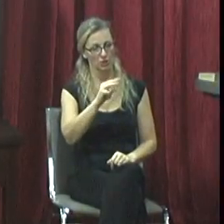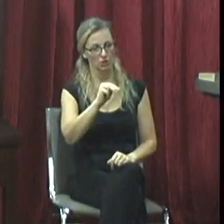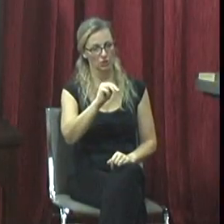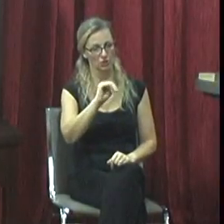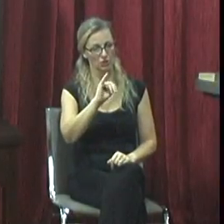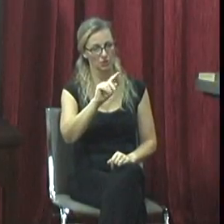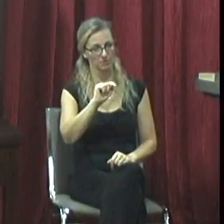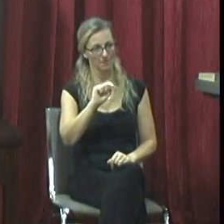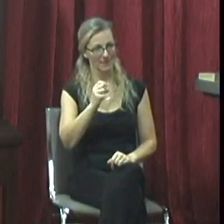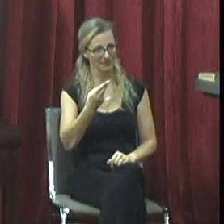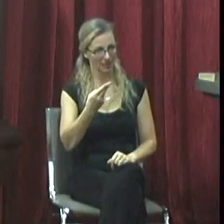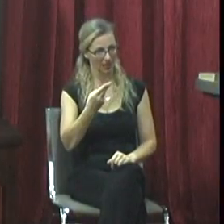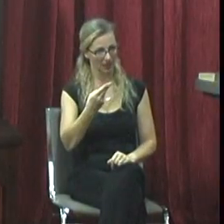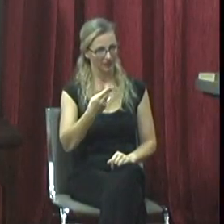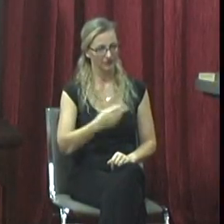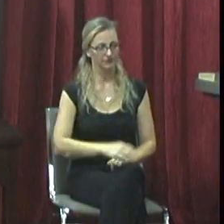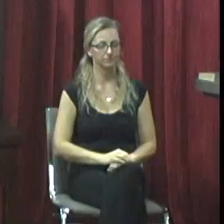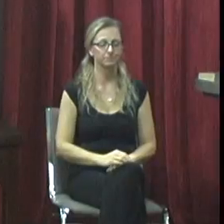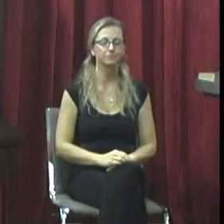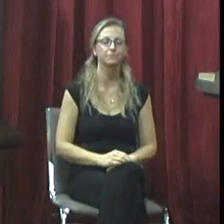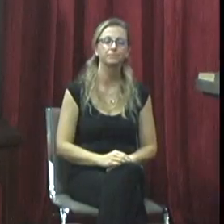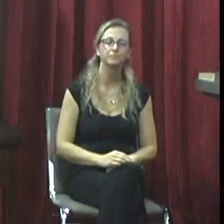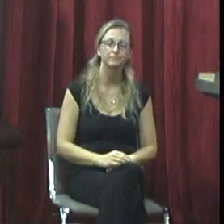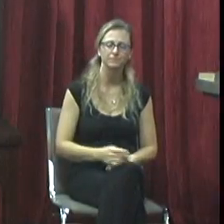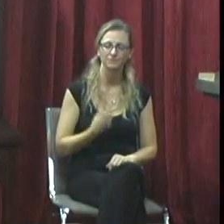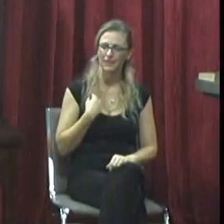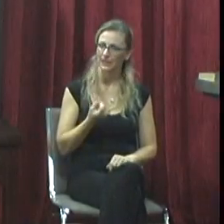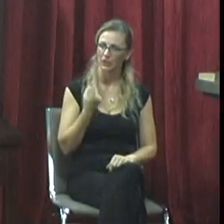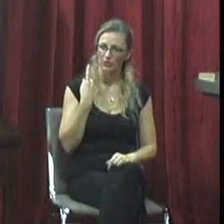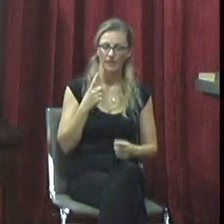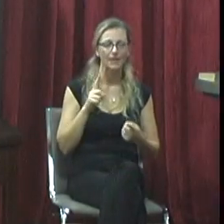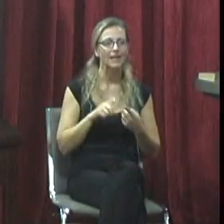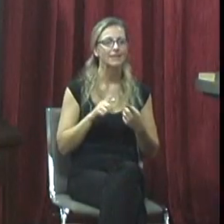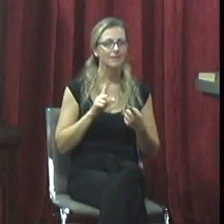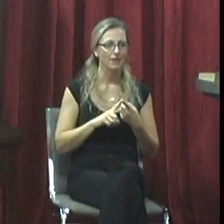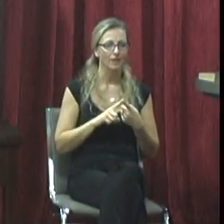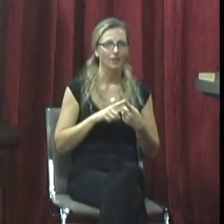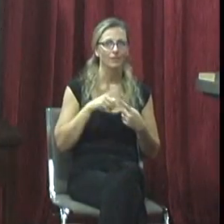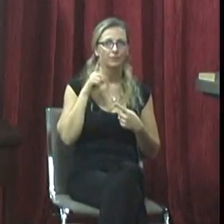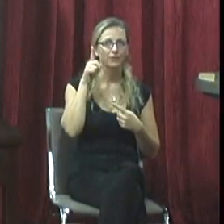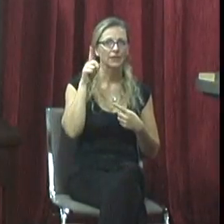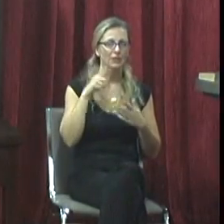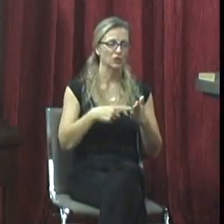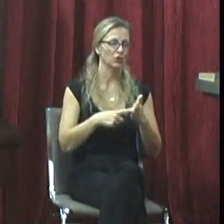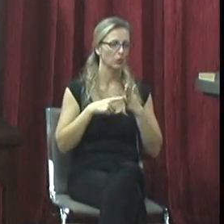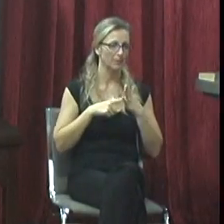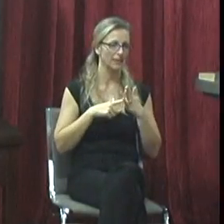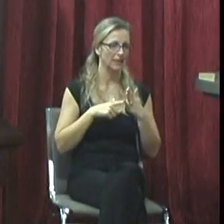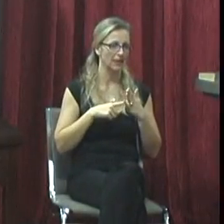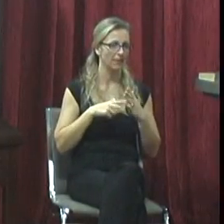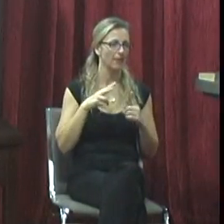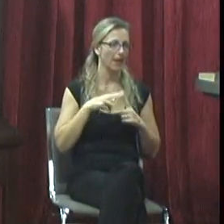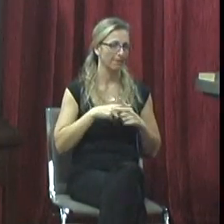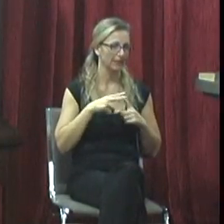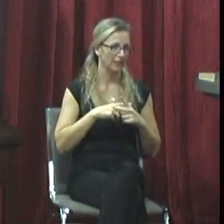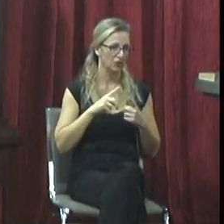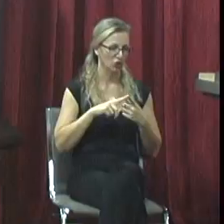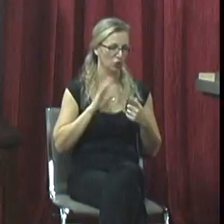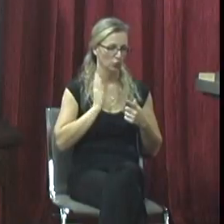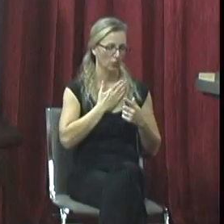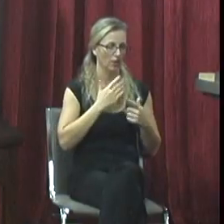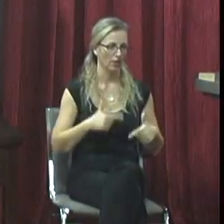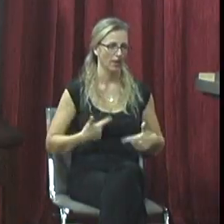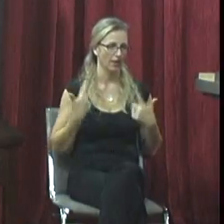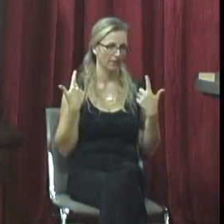was, until the Spirit began to reveal to me what the application of it was to our lives. And then I began to see